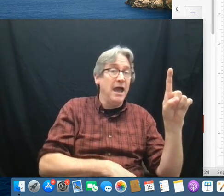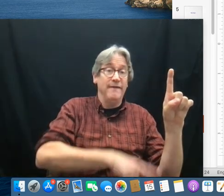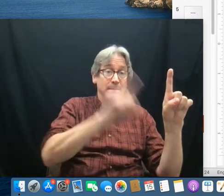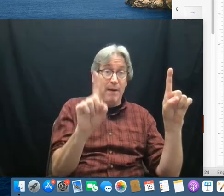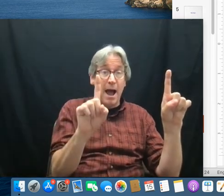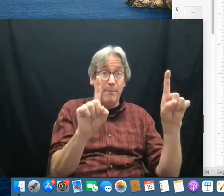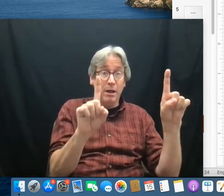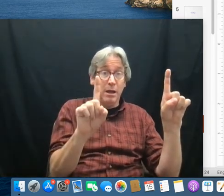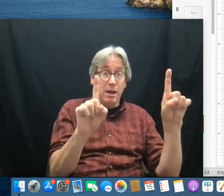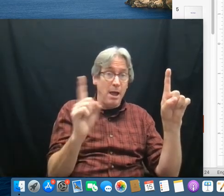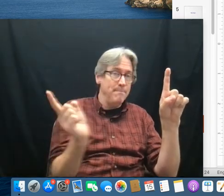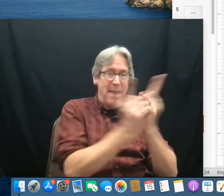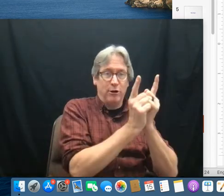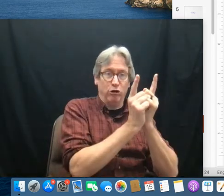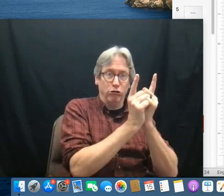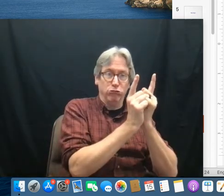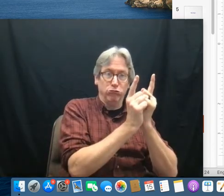met Sue,